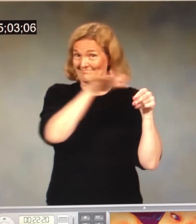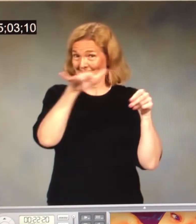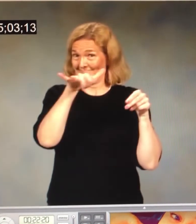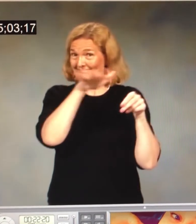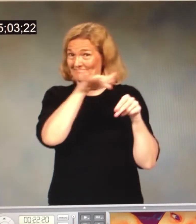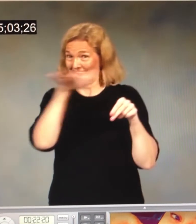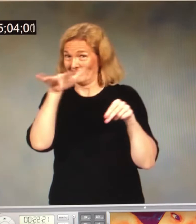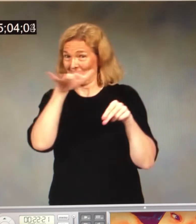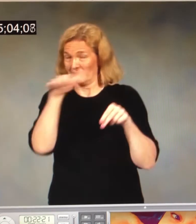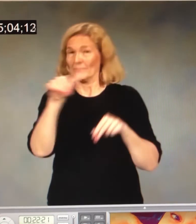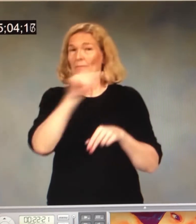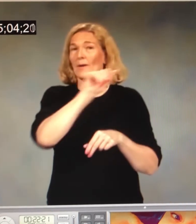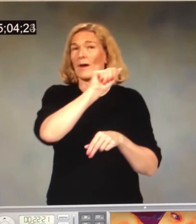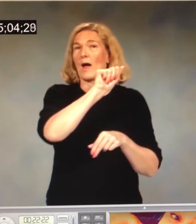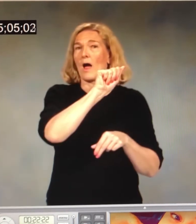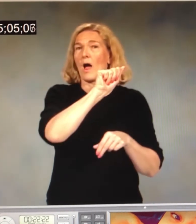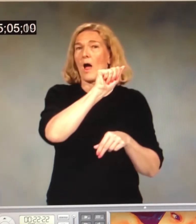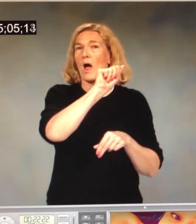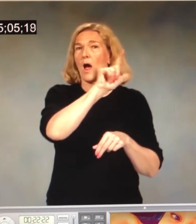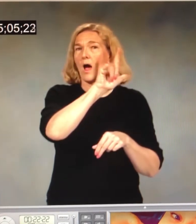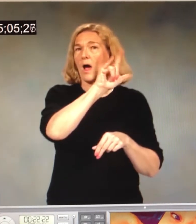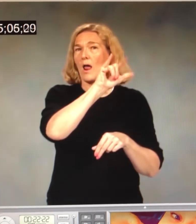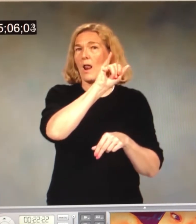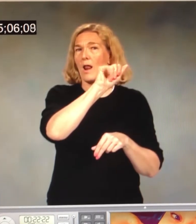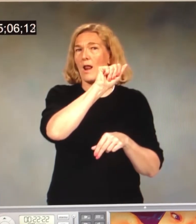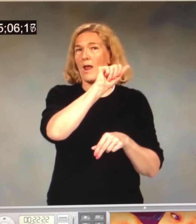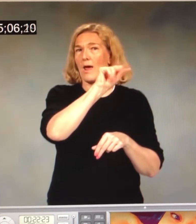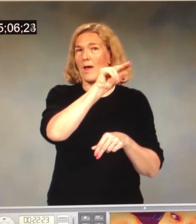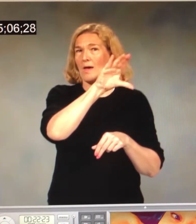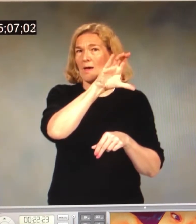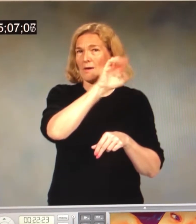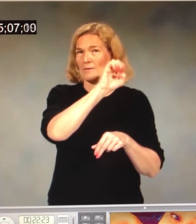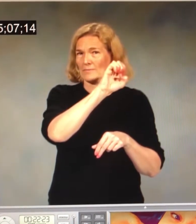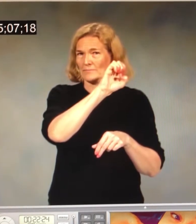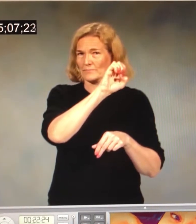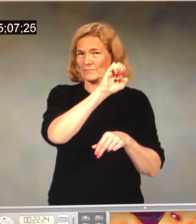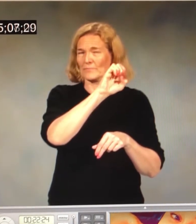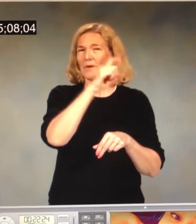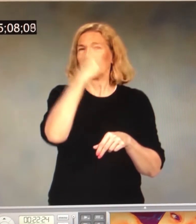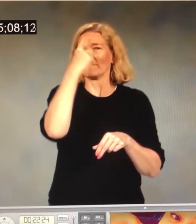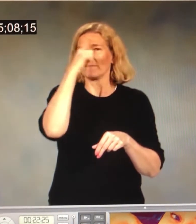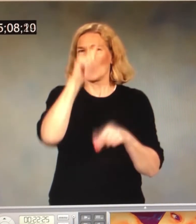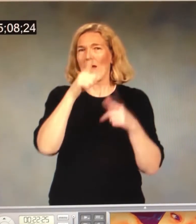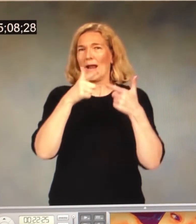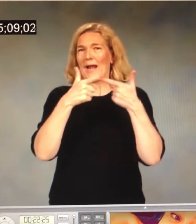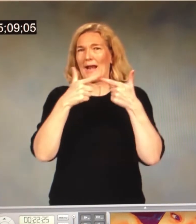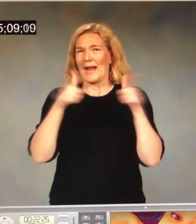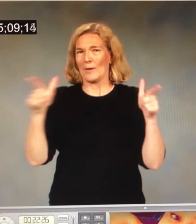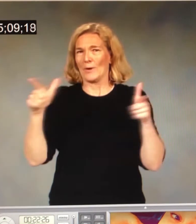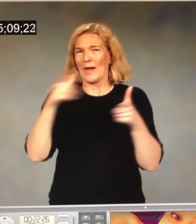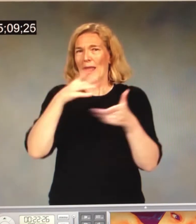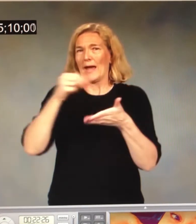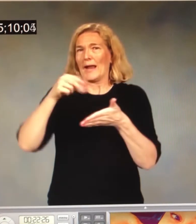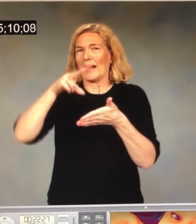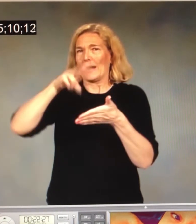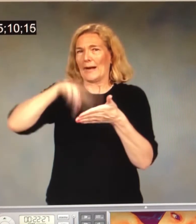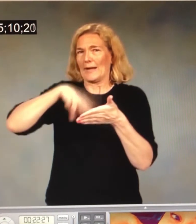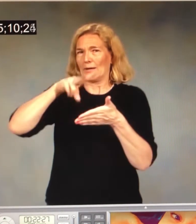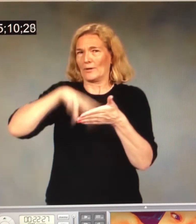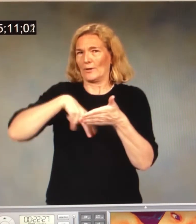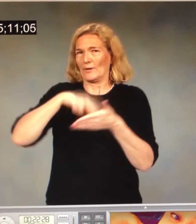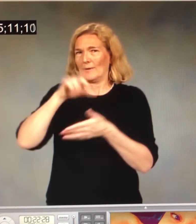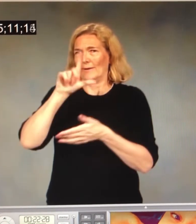in the title actually stands for something else. It stands for Alliance for